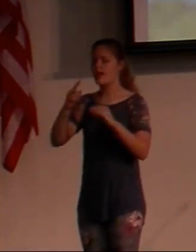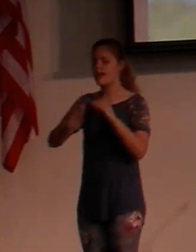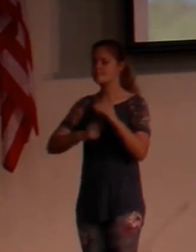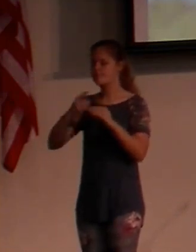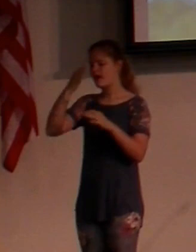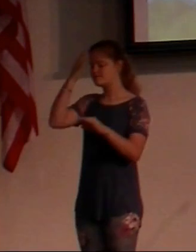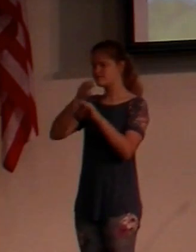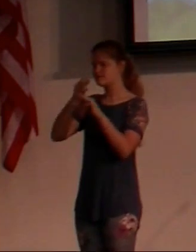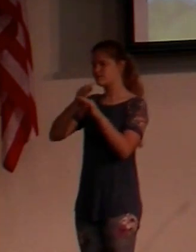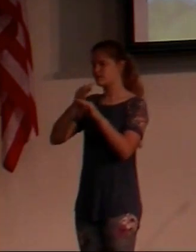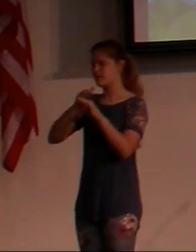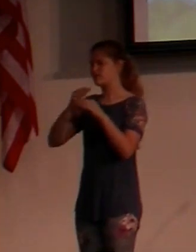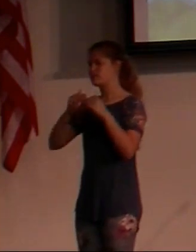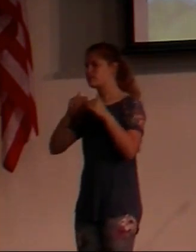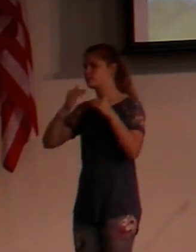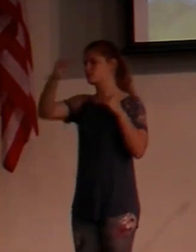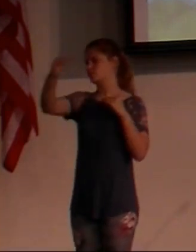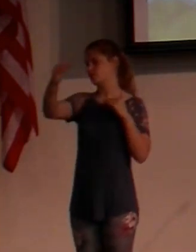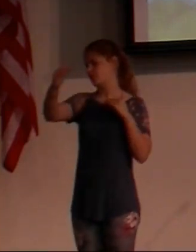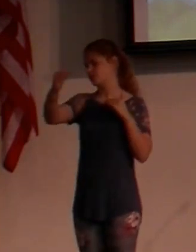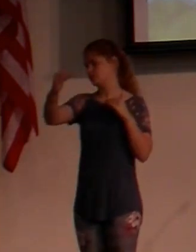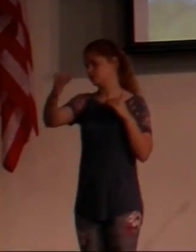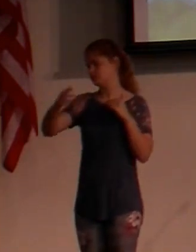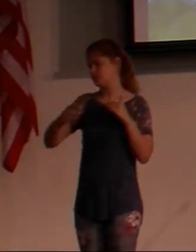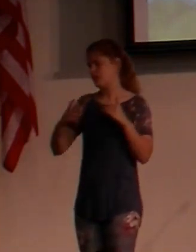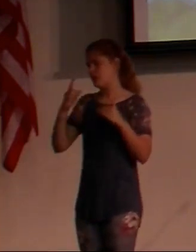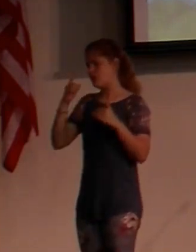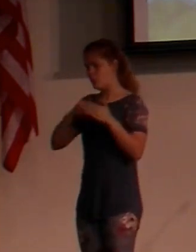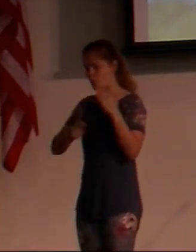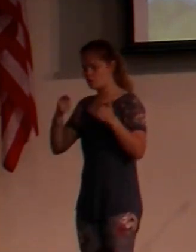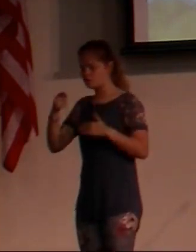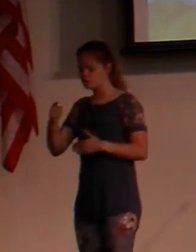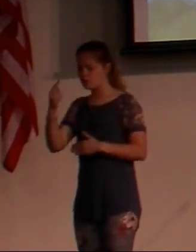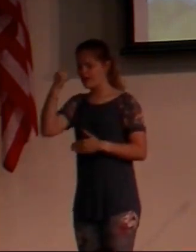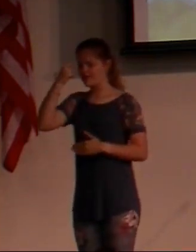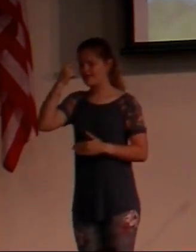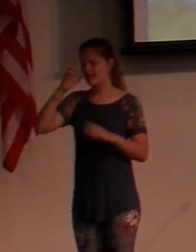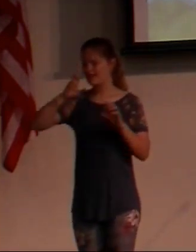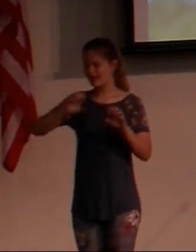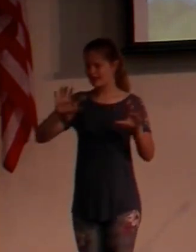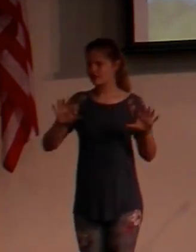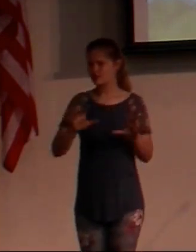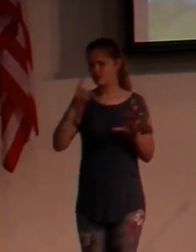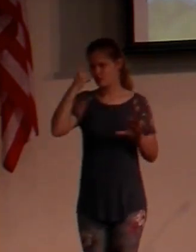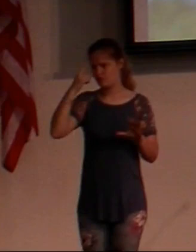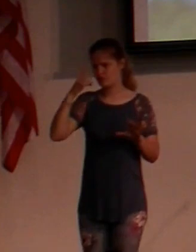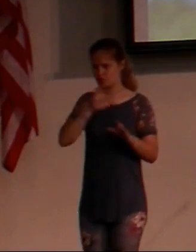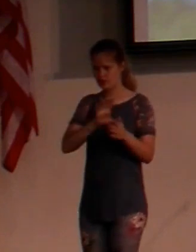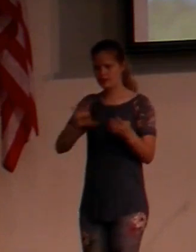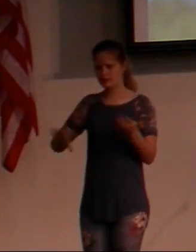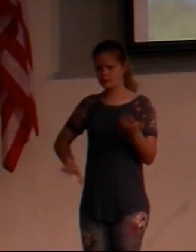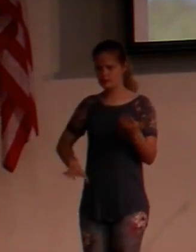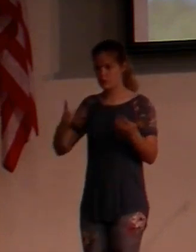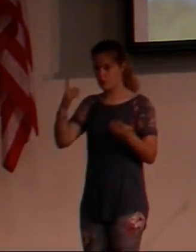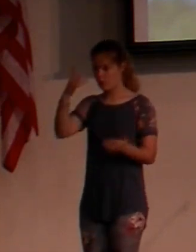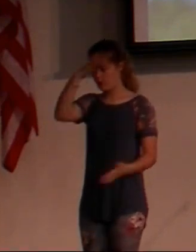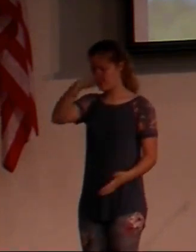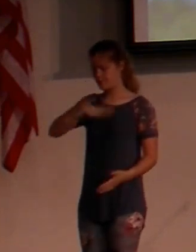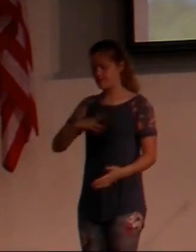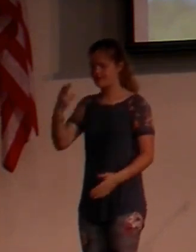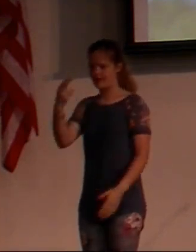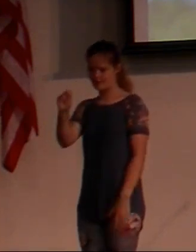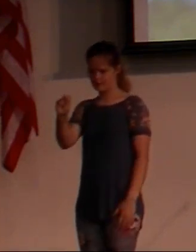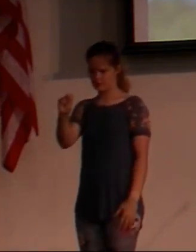of your comfort zone, stretching what you think you can do for Christ. There was one young man, he was in high